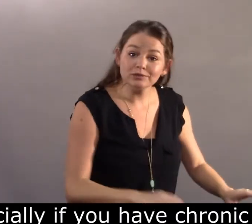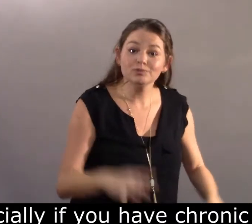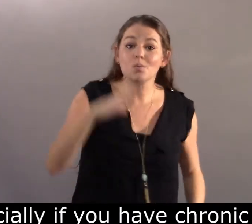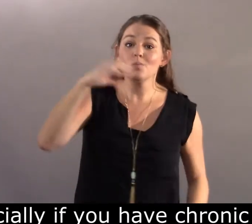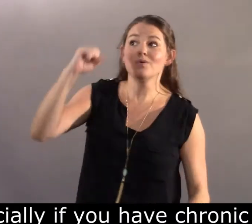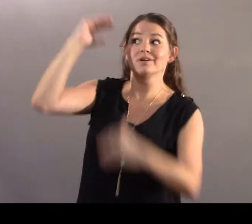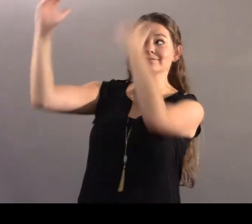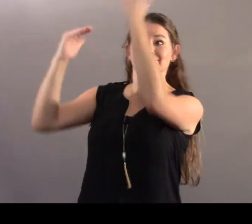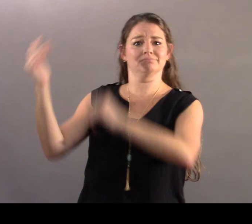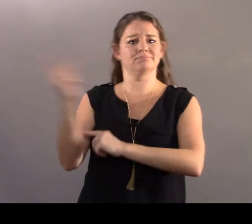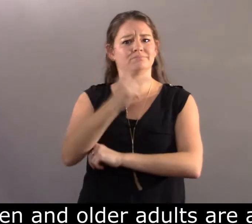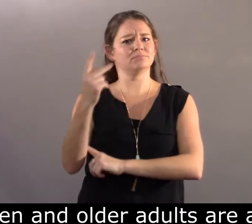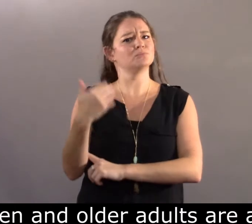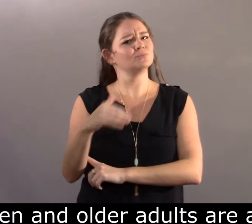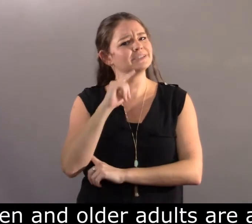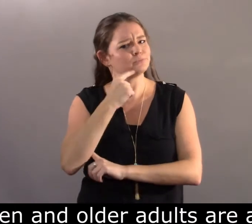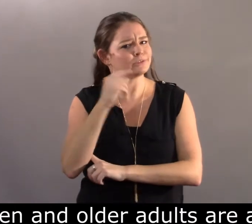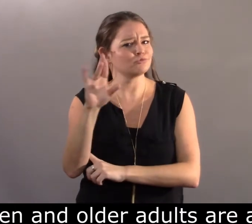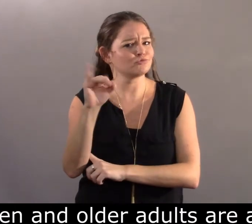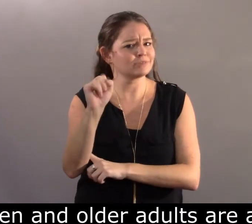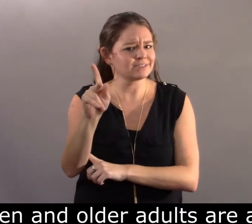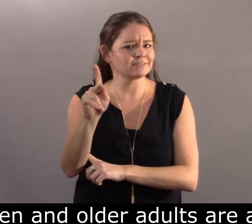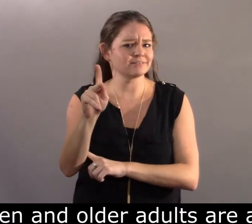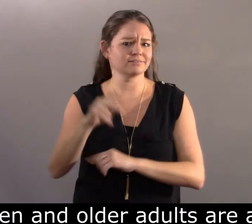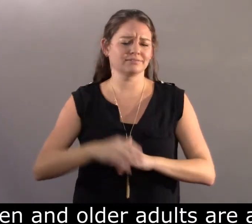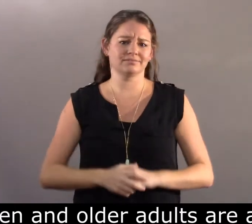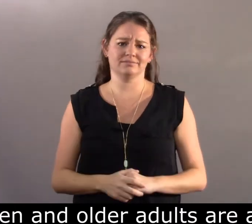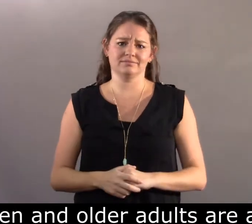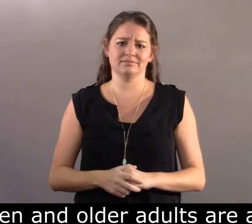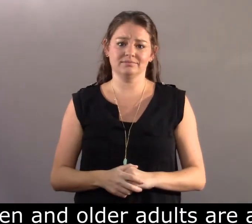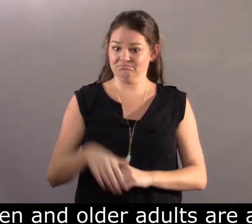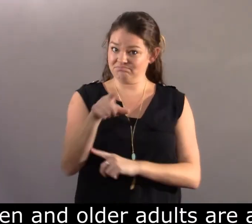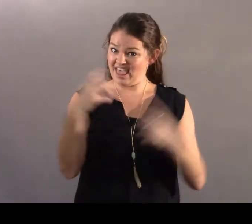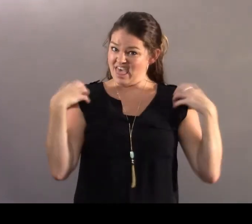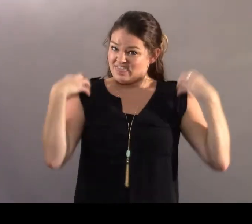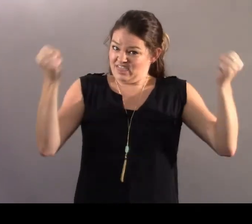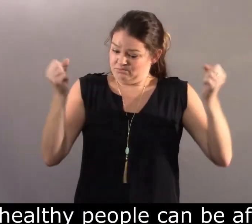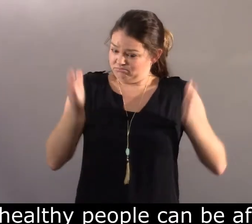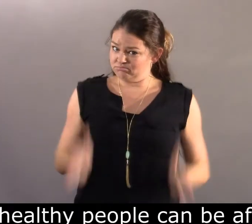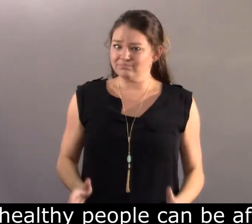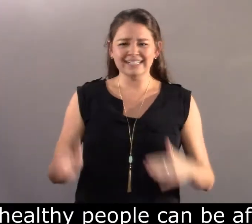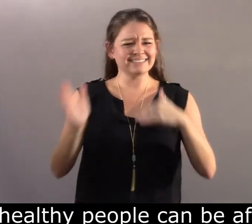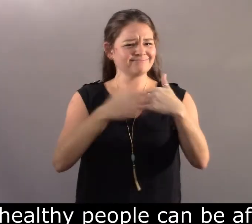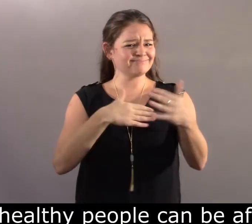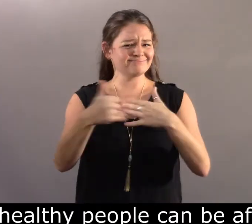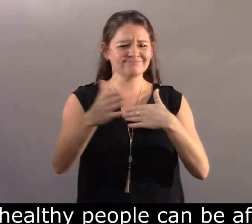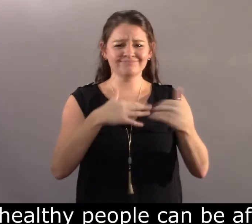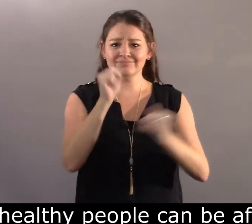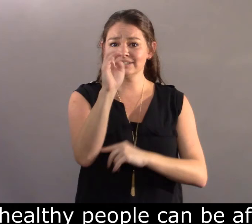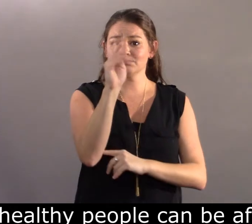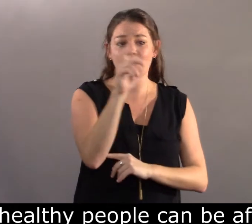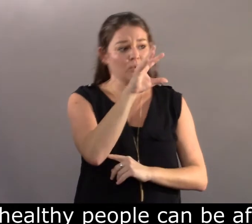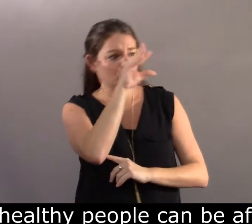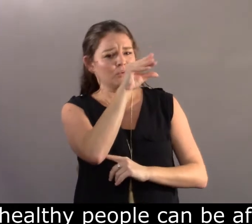lung disease. Children and older adults are also at greater risk. Even healthy people can be affected by smoke